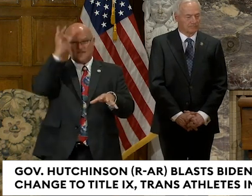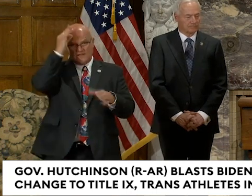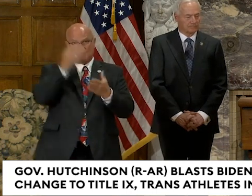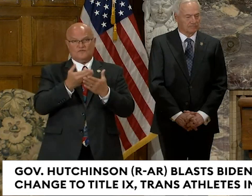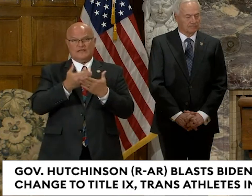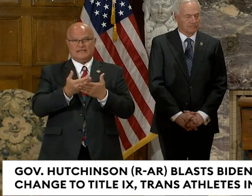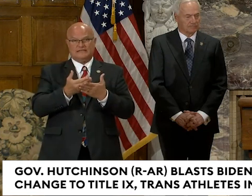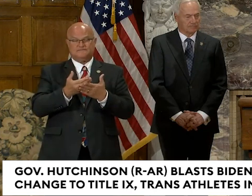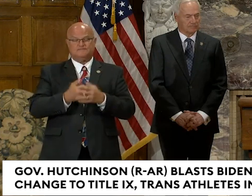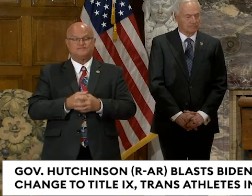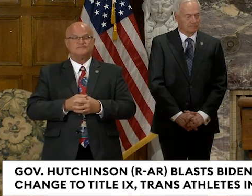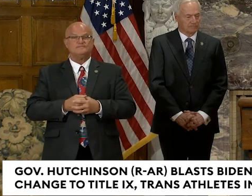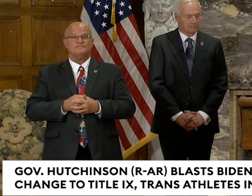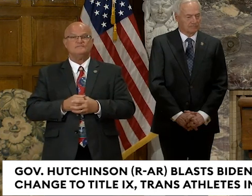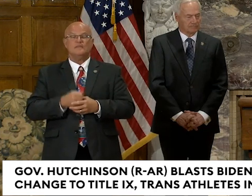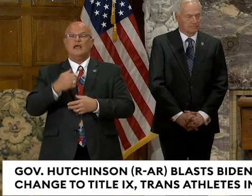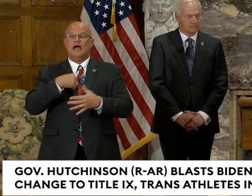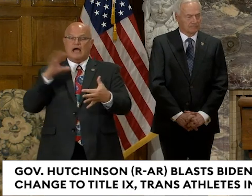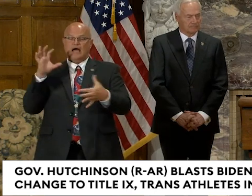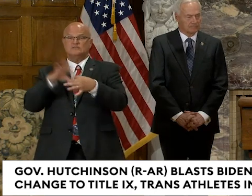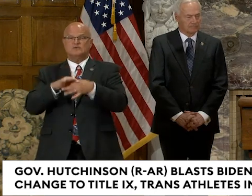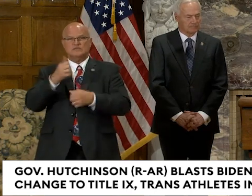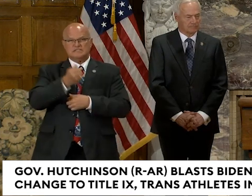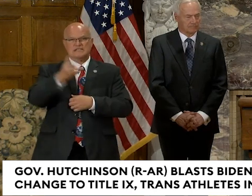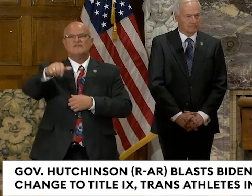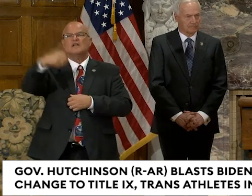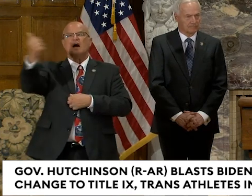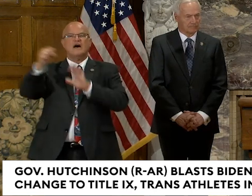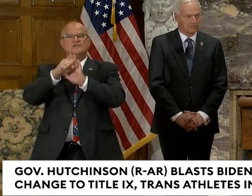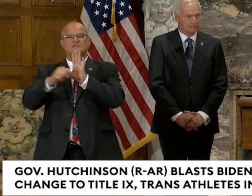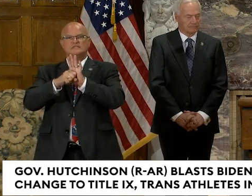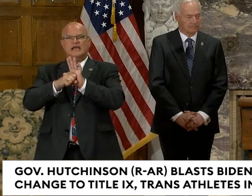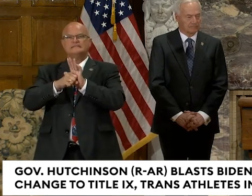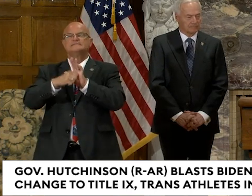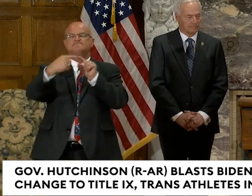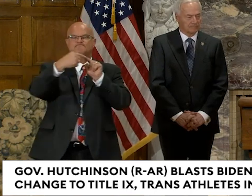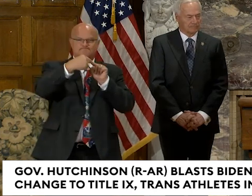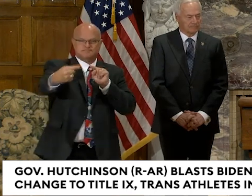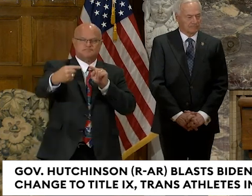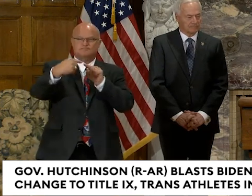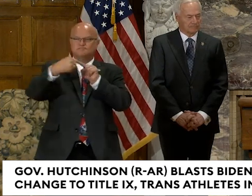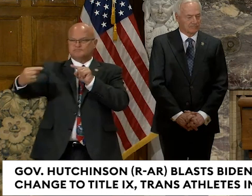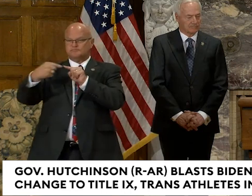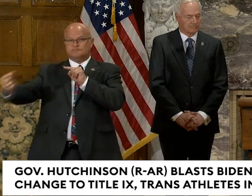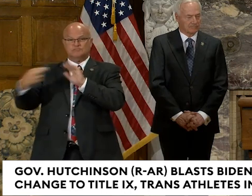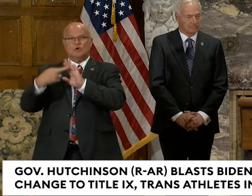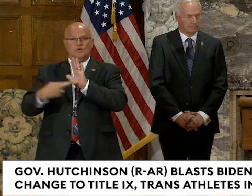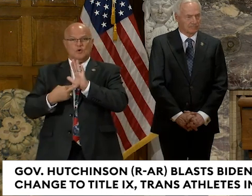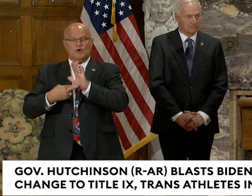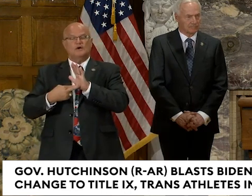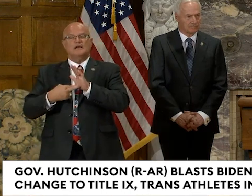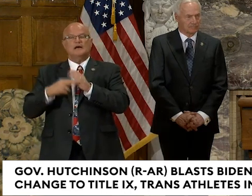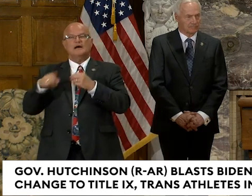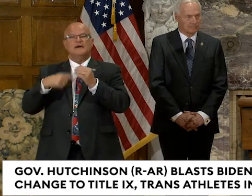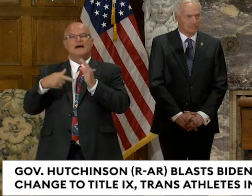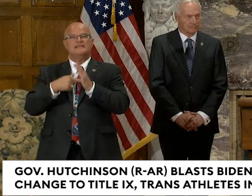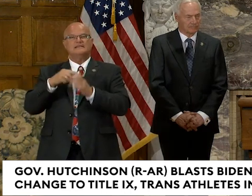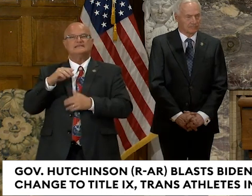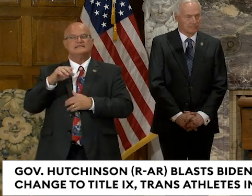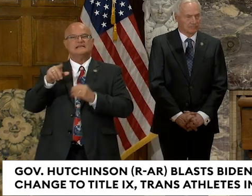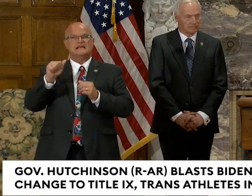not. I've joined with several other states in opposition of this rule. It's a violation of the Administrative Procedures